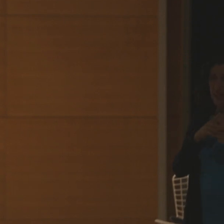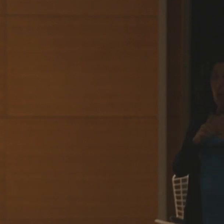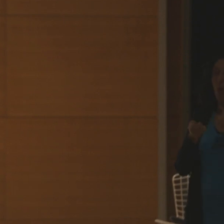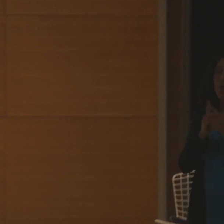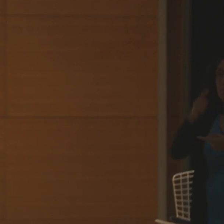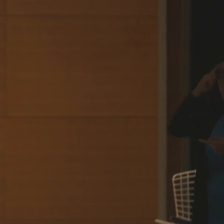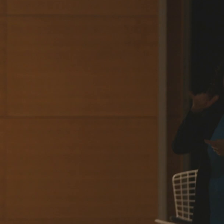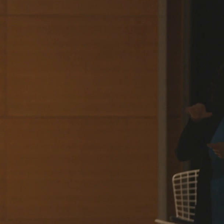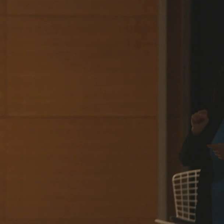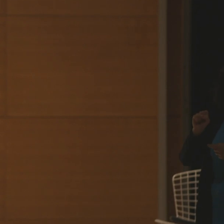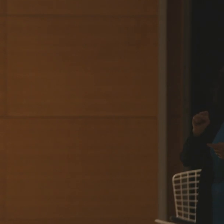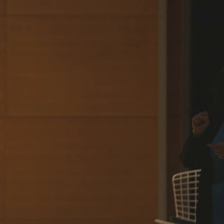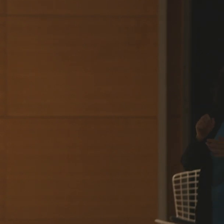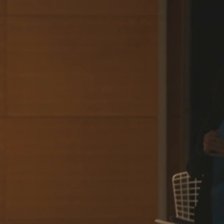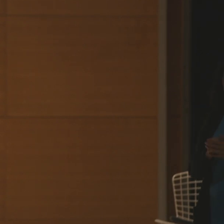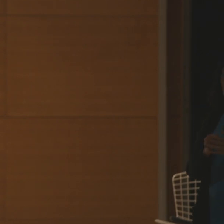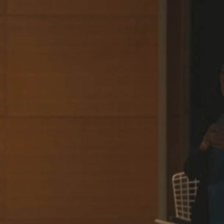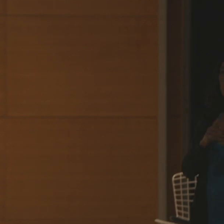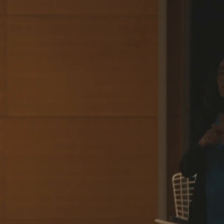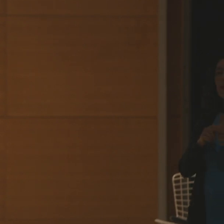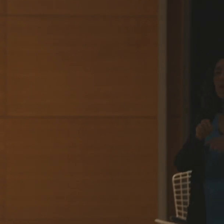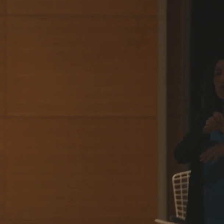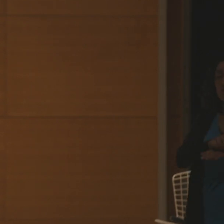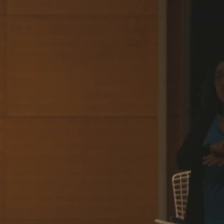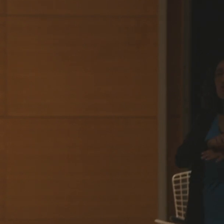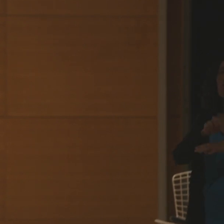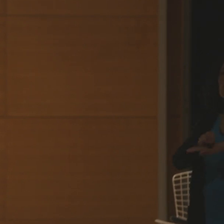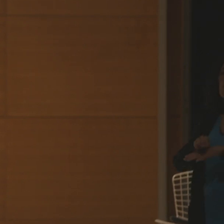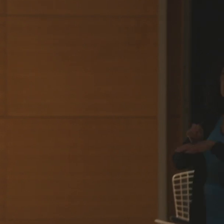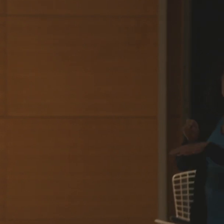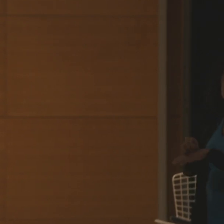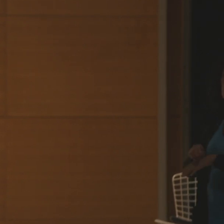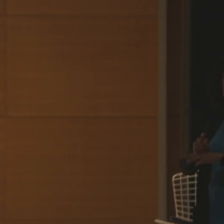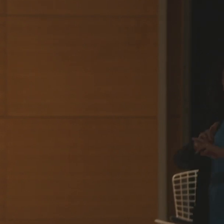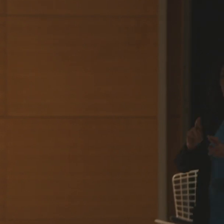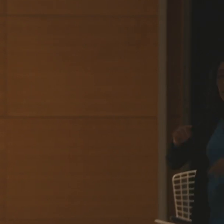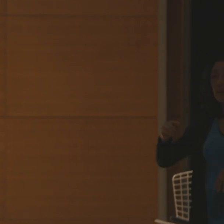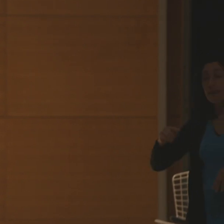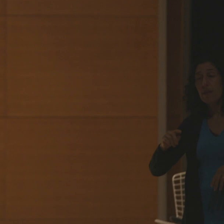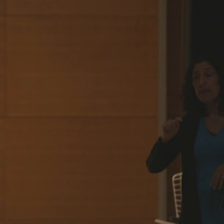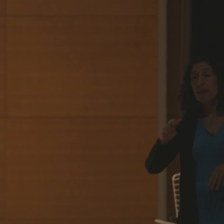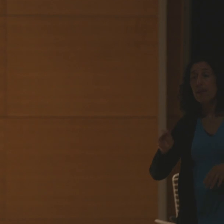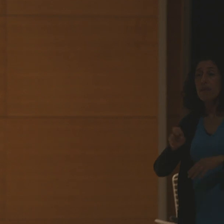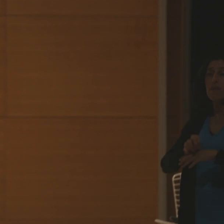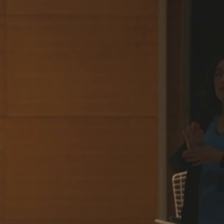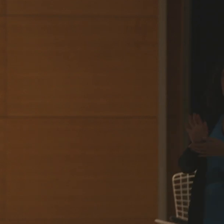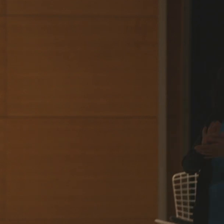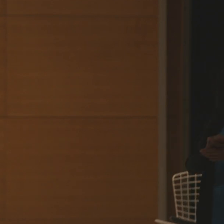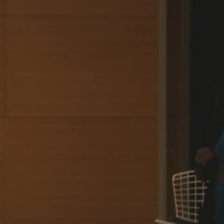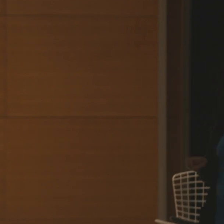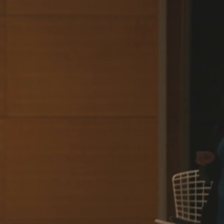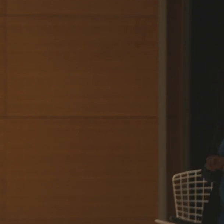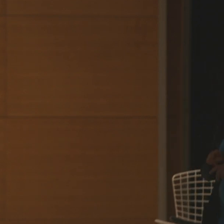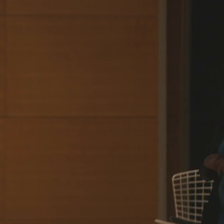food. Joy relaxes against the armoire holding the TV and draws her legs in close. It would be better